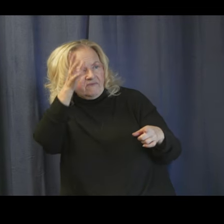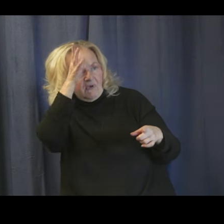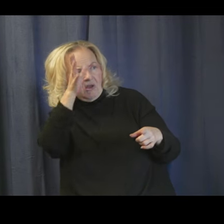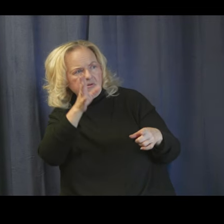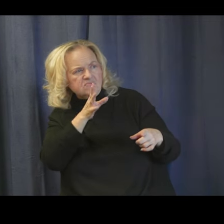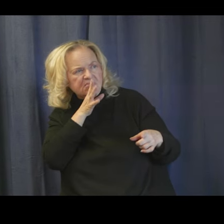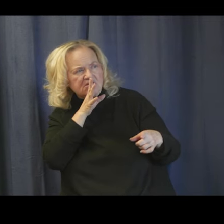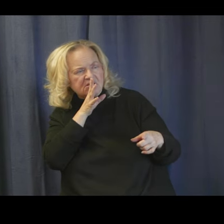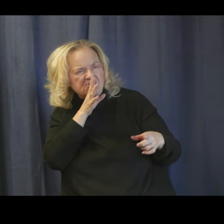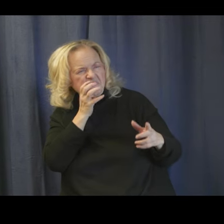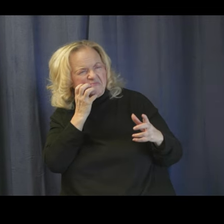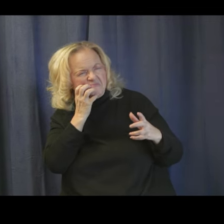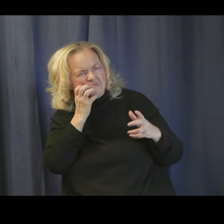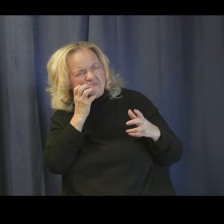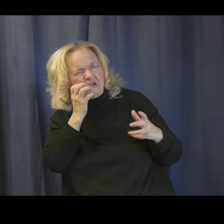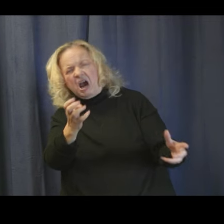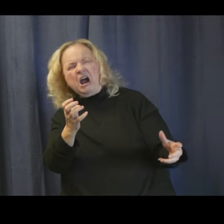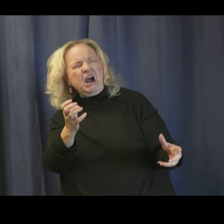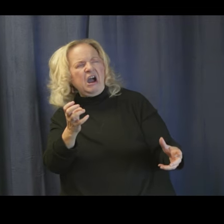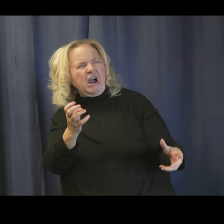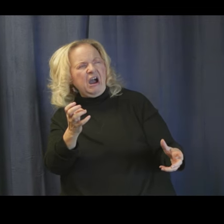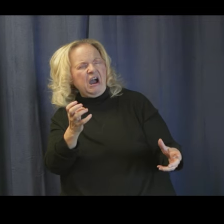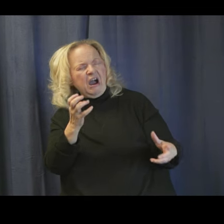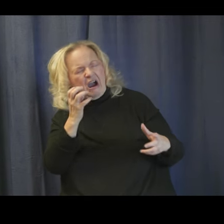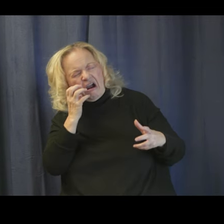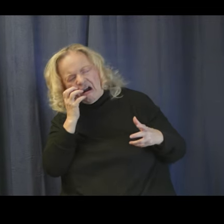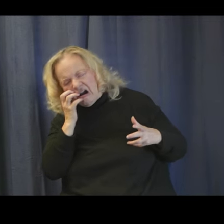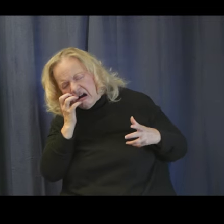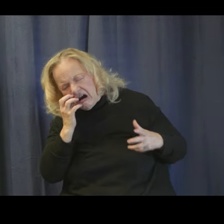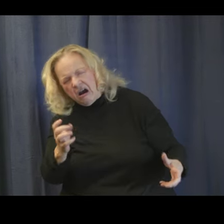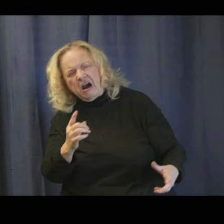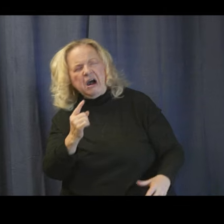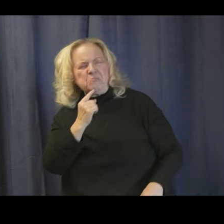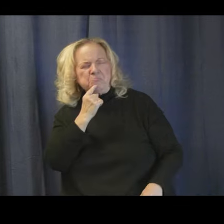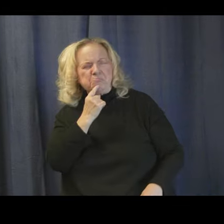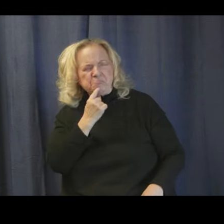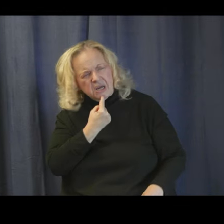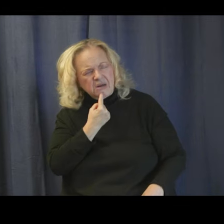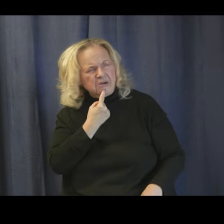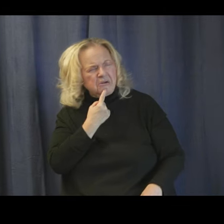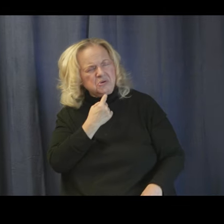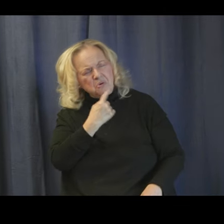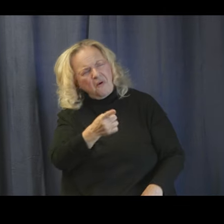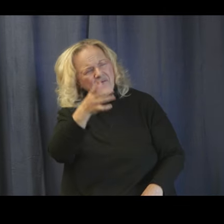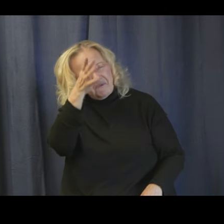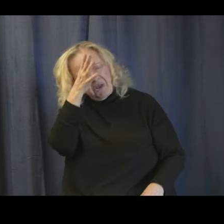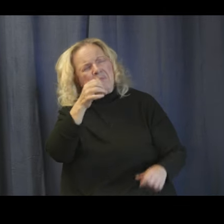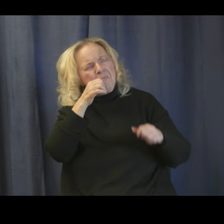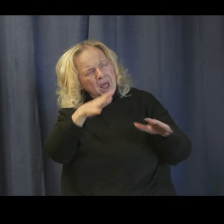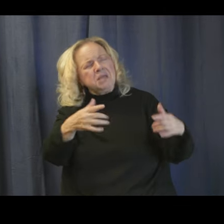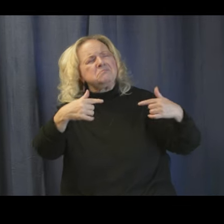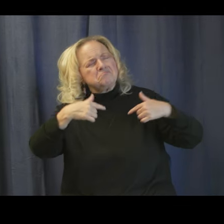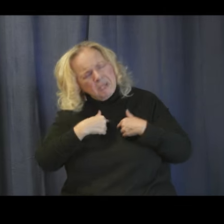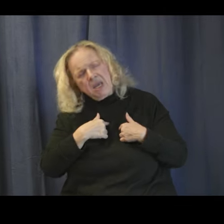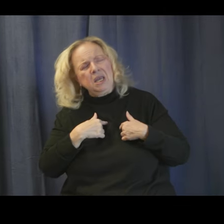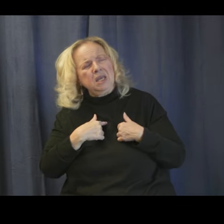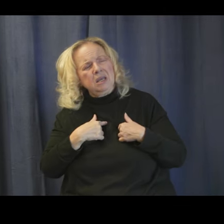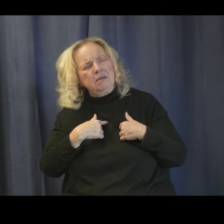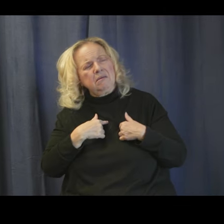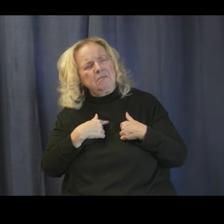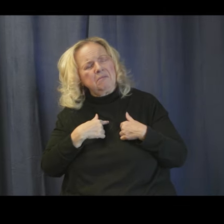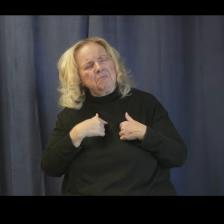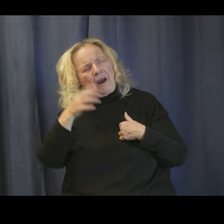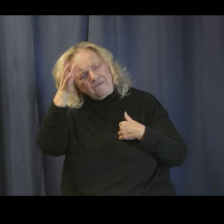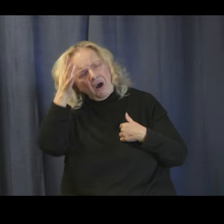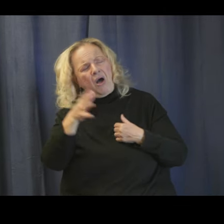his father, he cried with an exceeding great and bitter cry and said to his father, bless me, even me also,